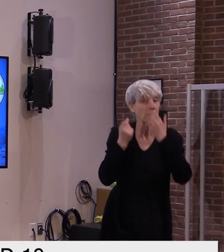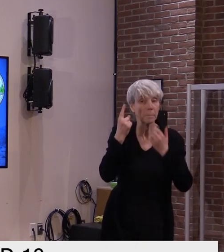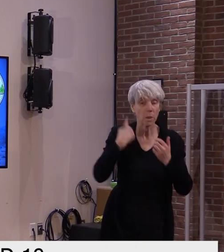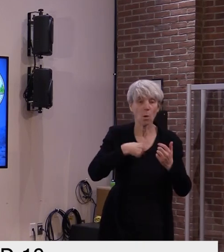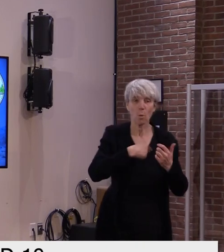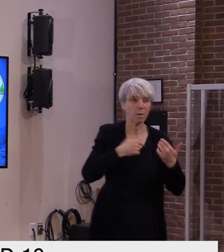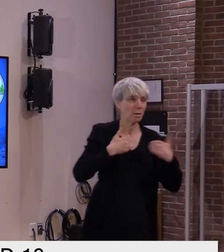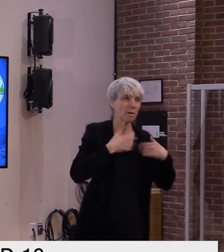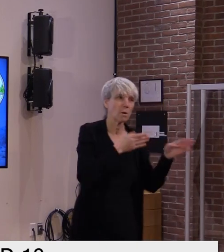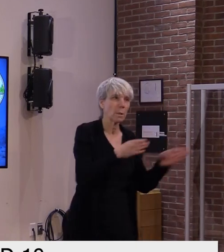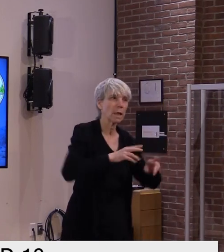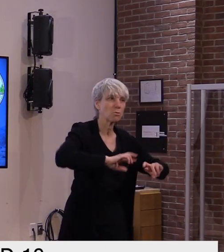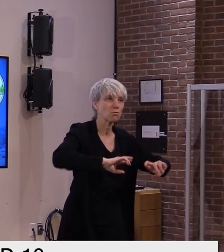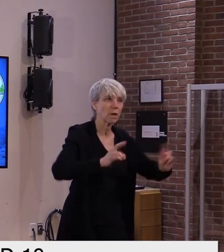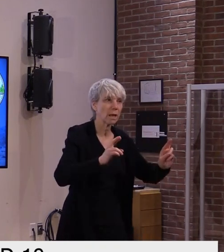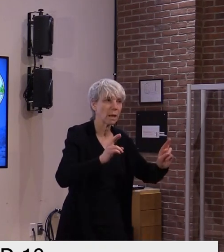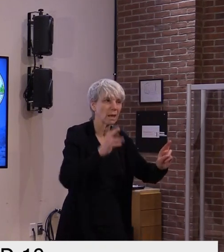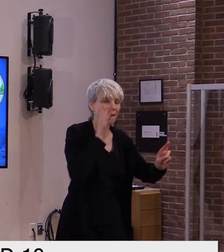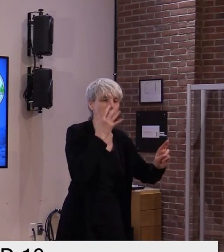plan we're putting into place on Friday,